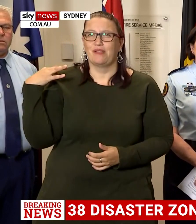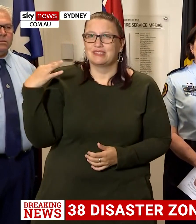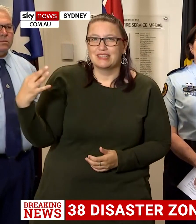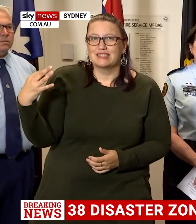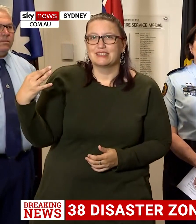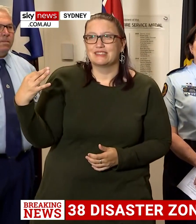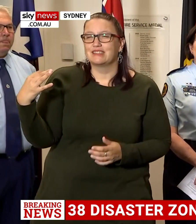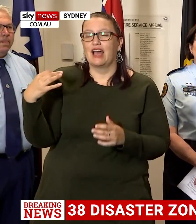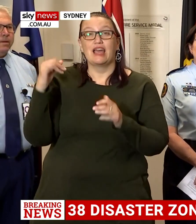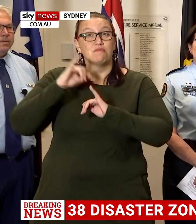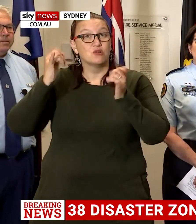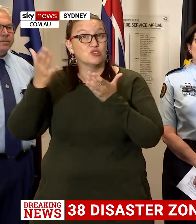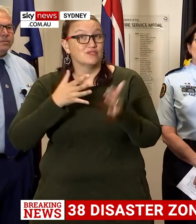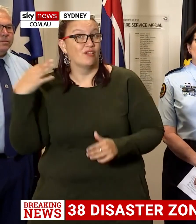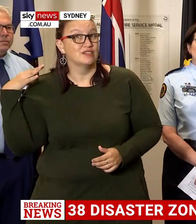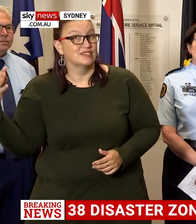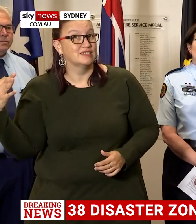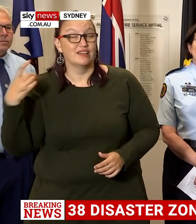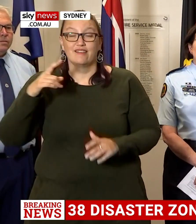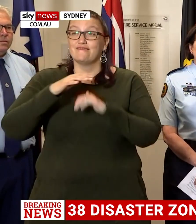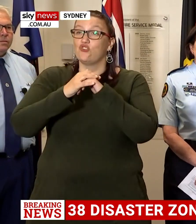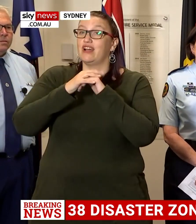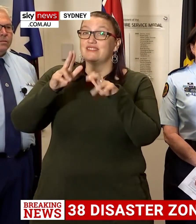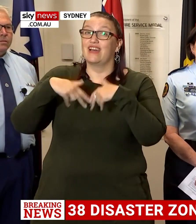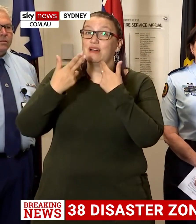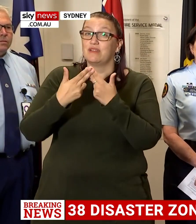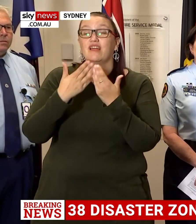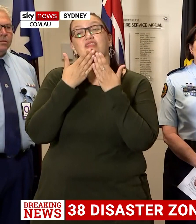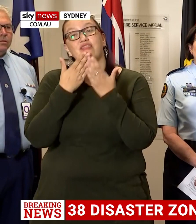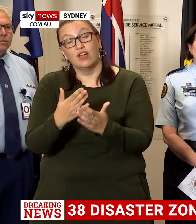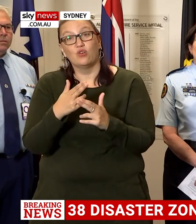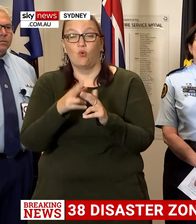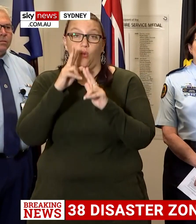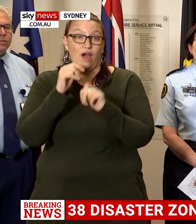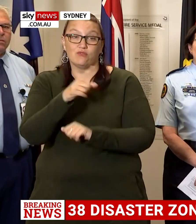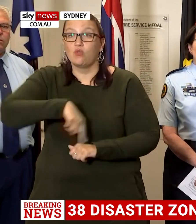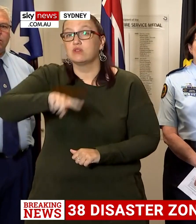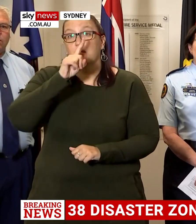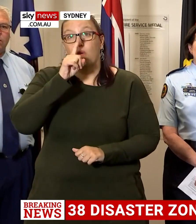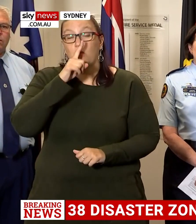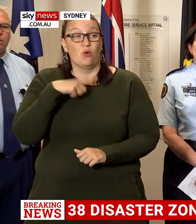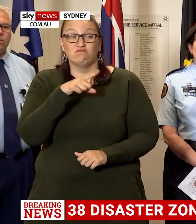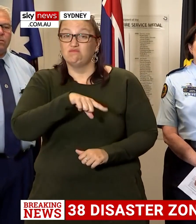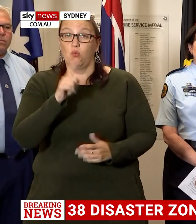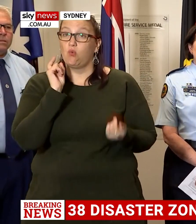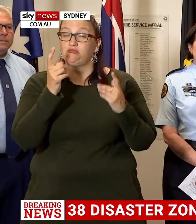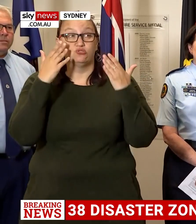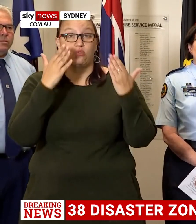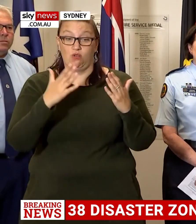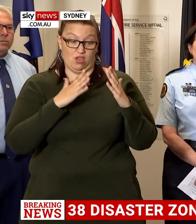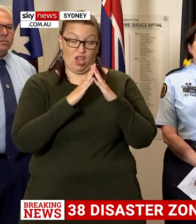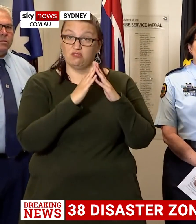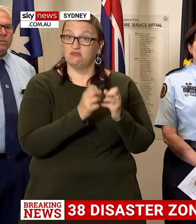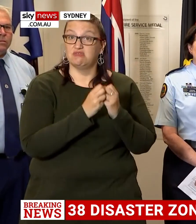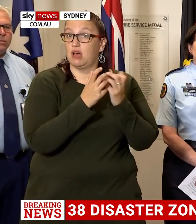displaced and who don't know to what extent their home is damaged. Now, in the RFS headquarters, not only are we dealing with the crisis of the